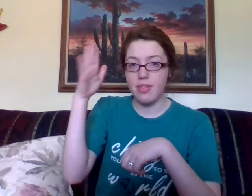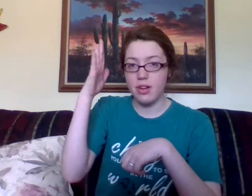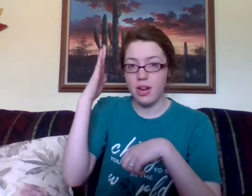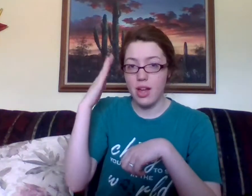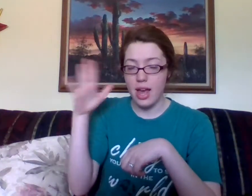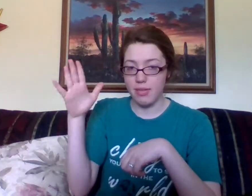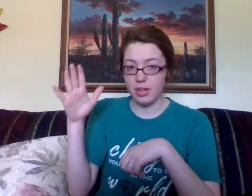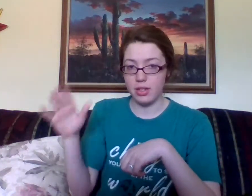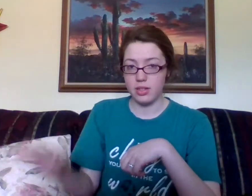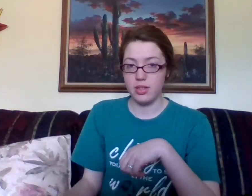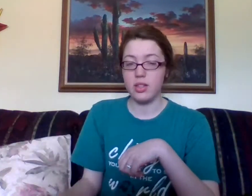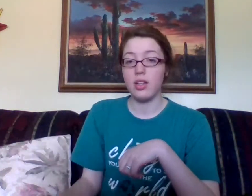Never, ever.